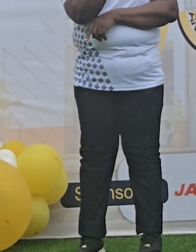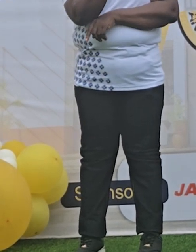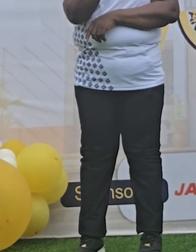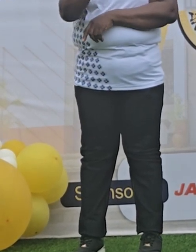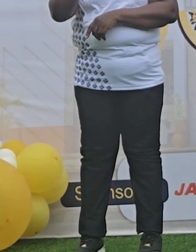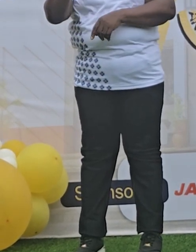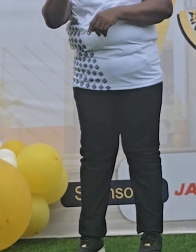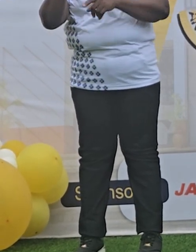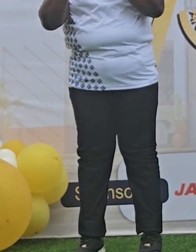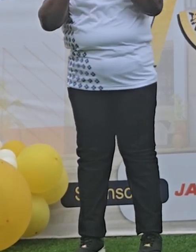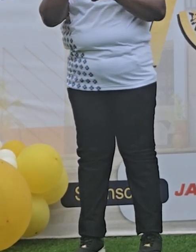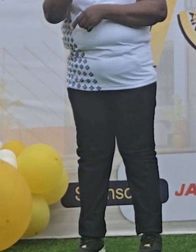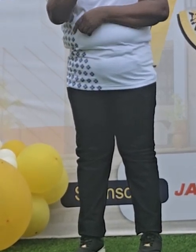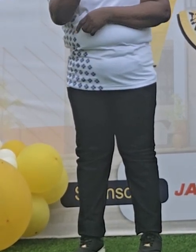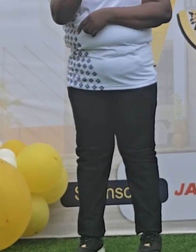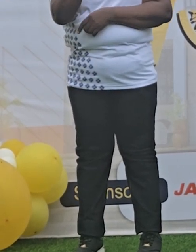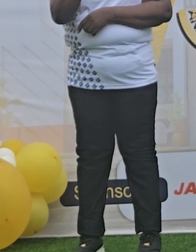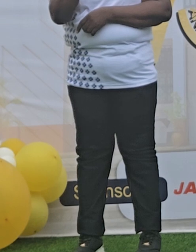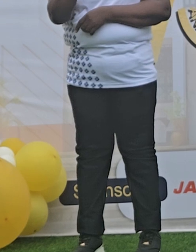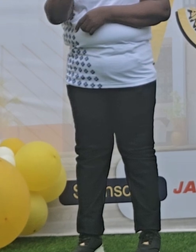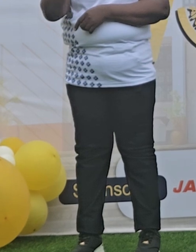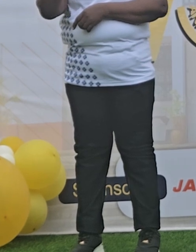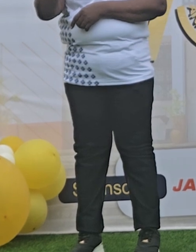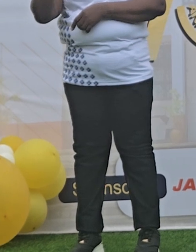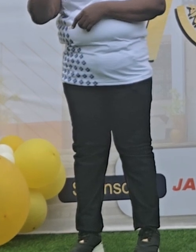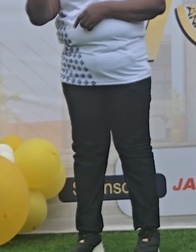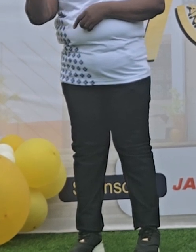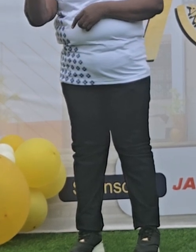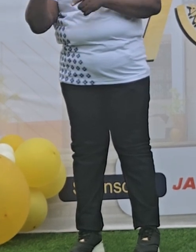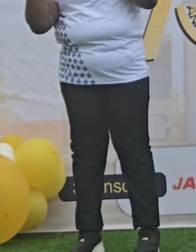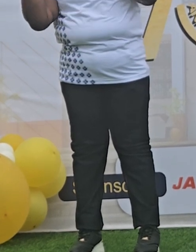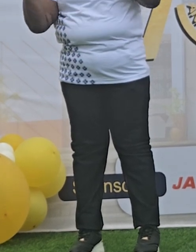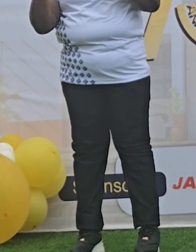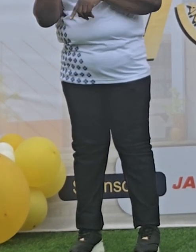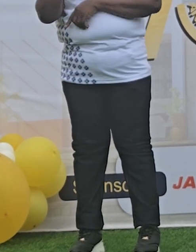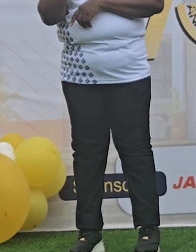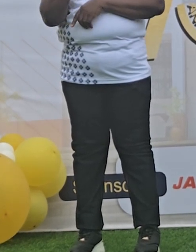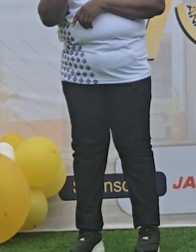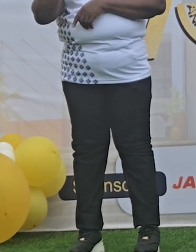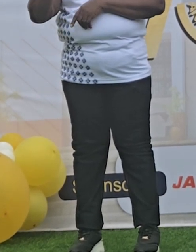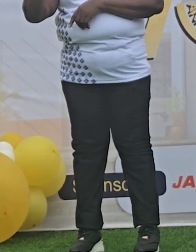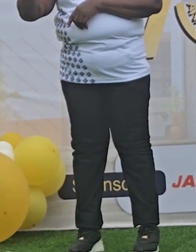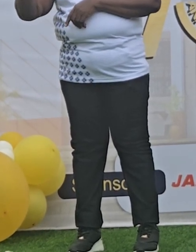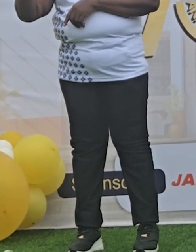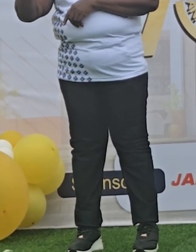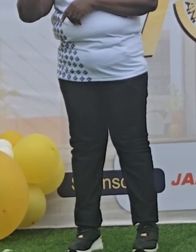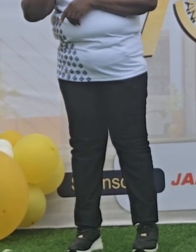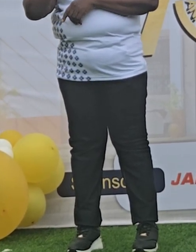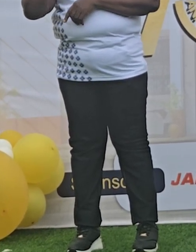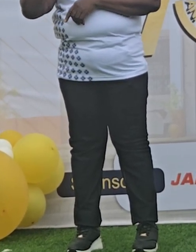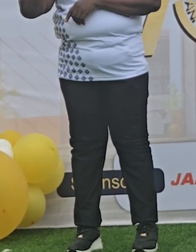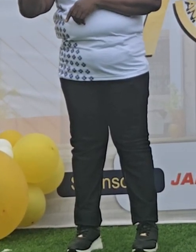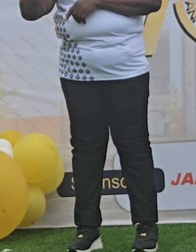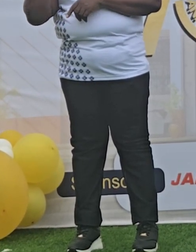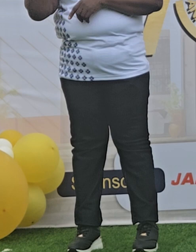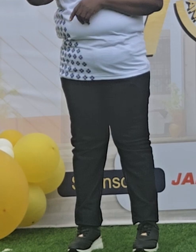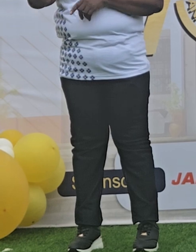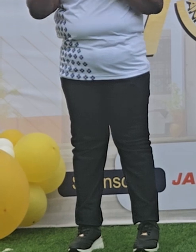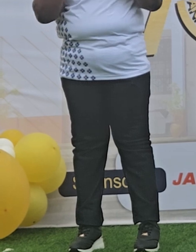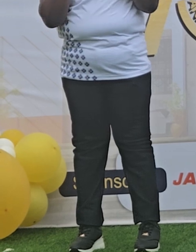1950 to 1957, Professor K.A. Buzia was the head of